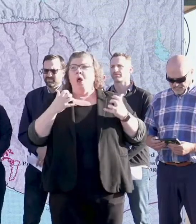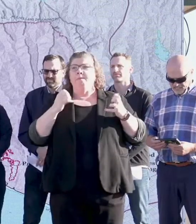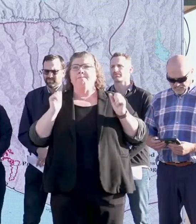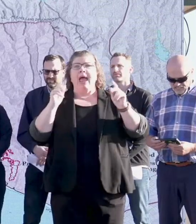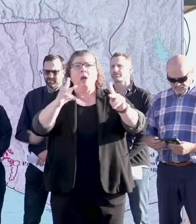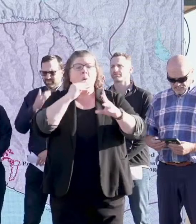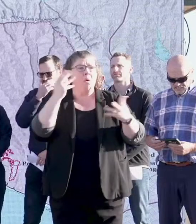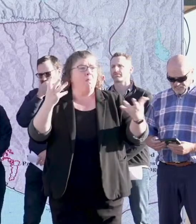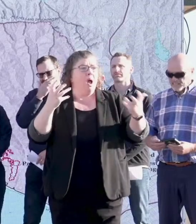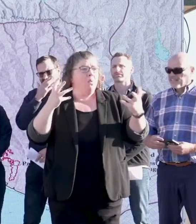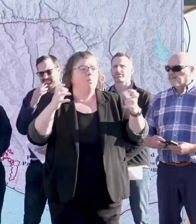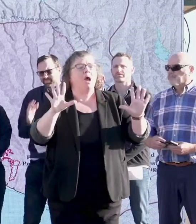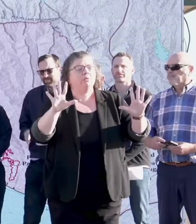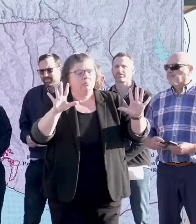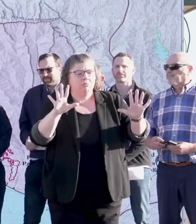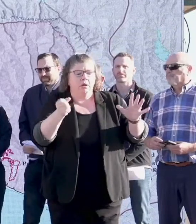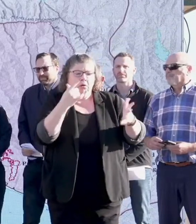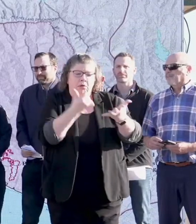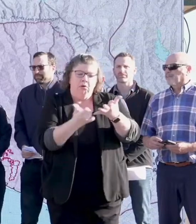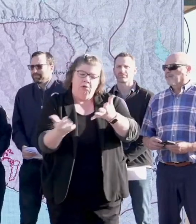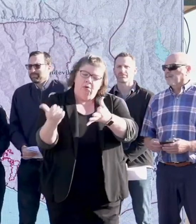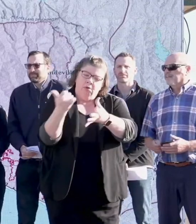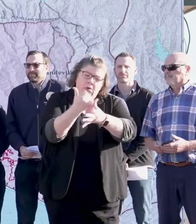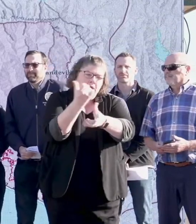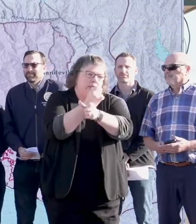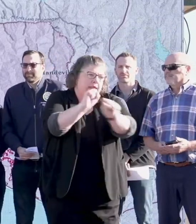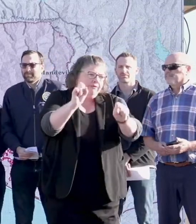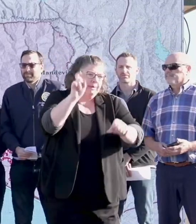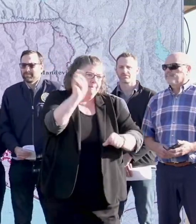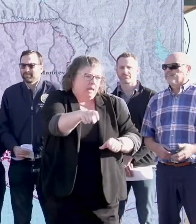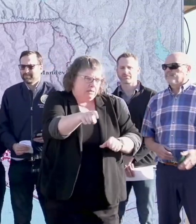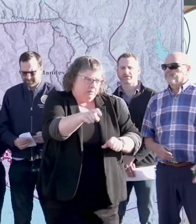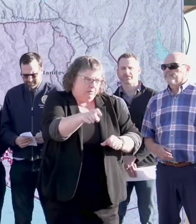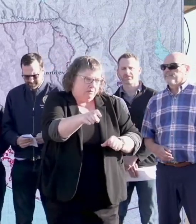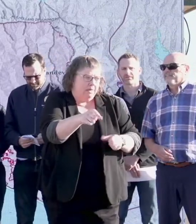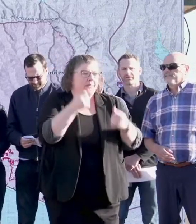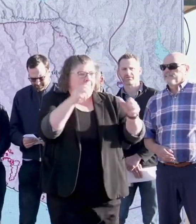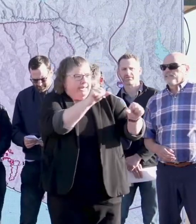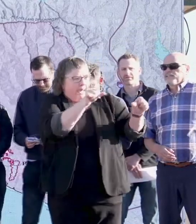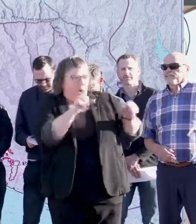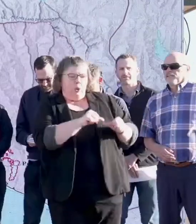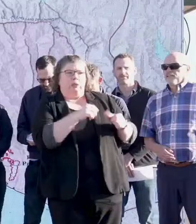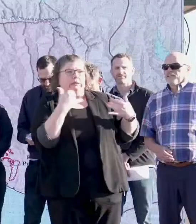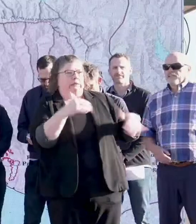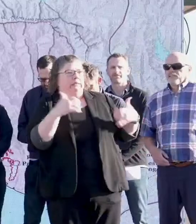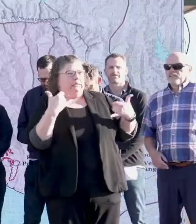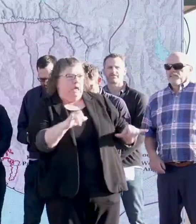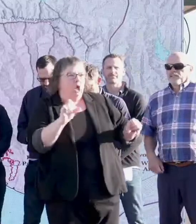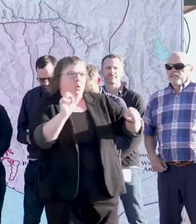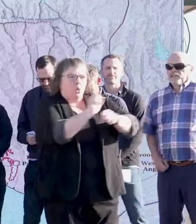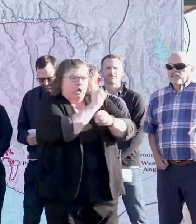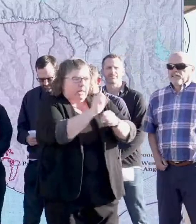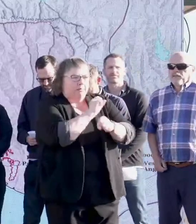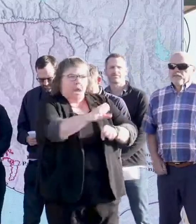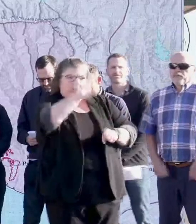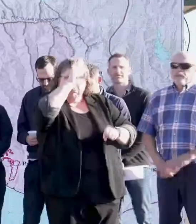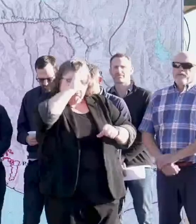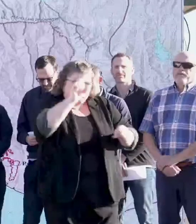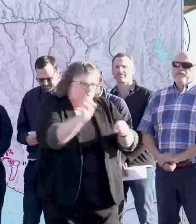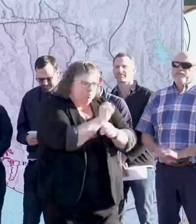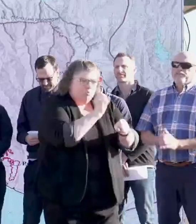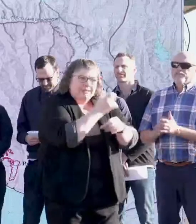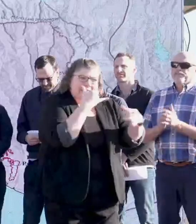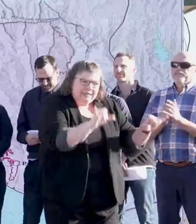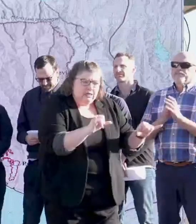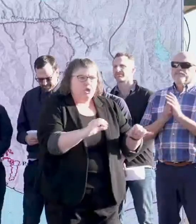home. However, your safety must remain our top priority. Many areas are still being actively worked on by fire personnel, and